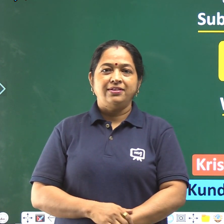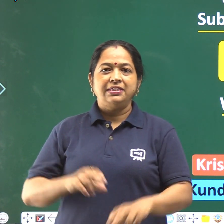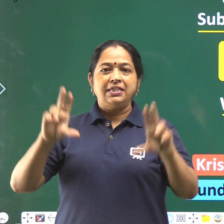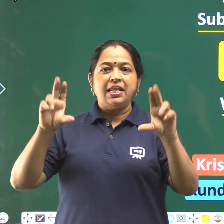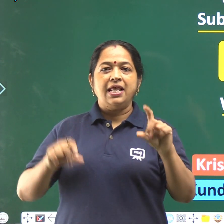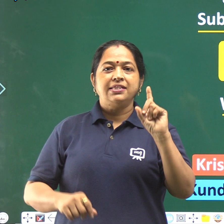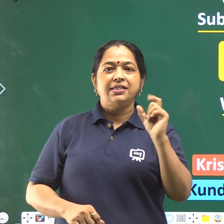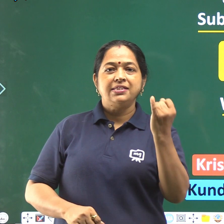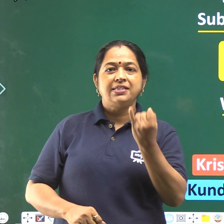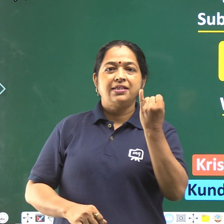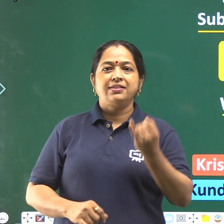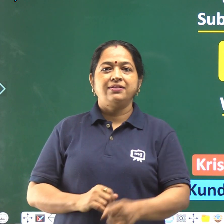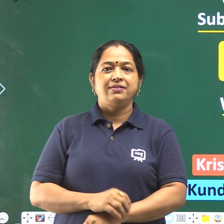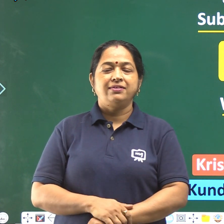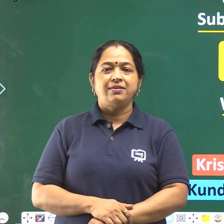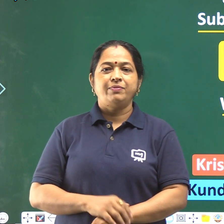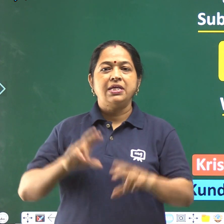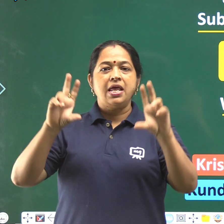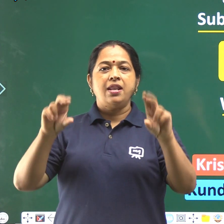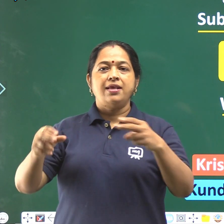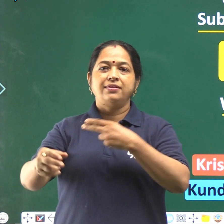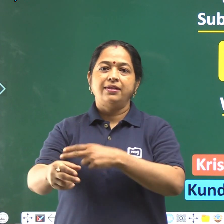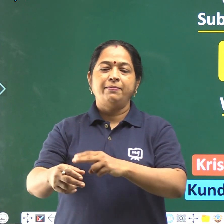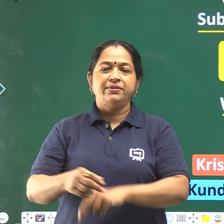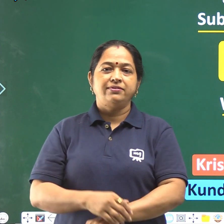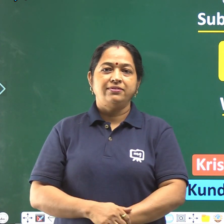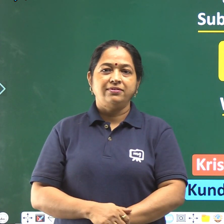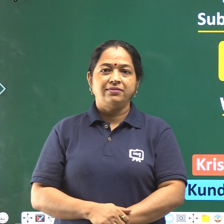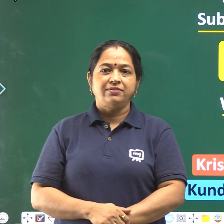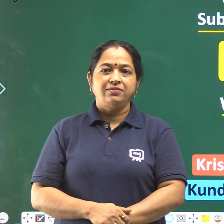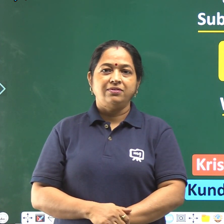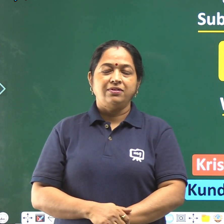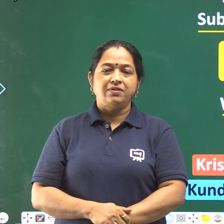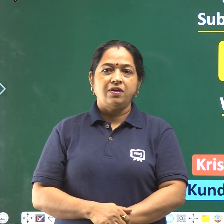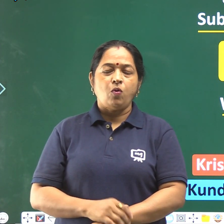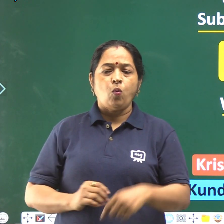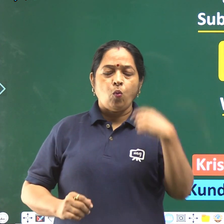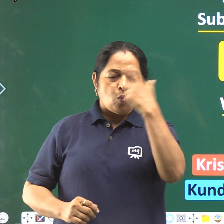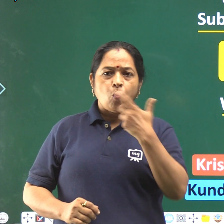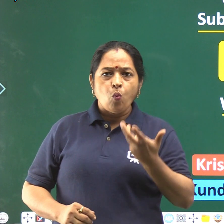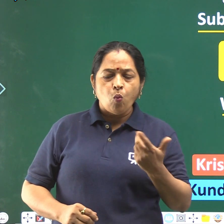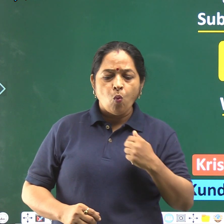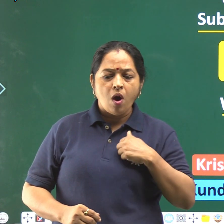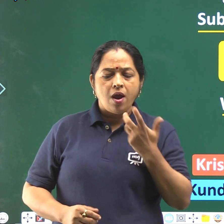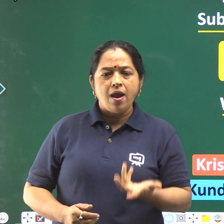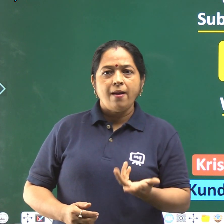lesson 6. The lesson name is Who I Am,